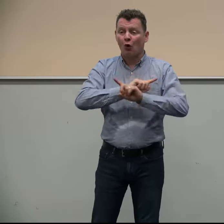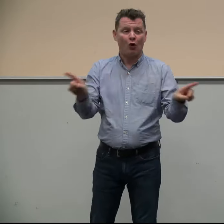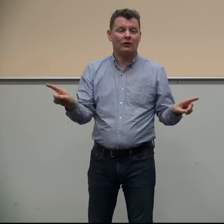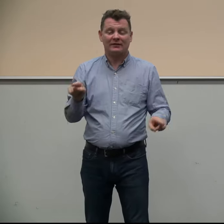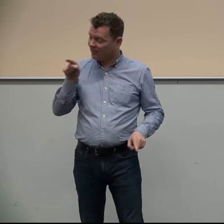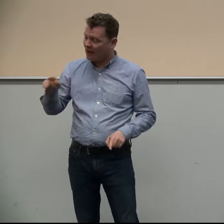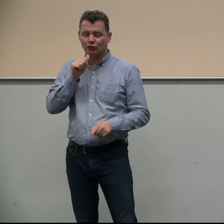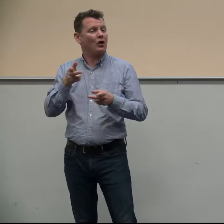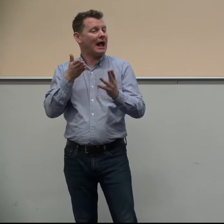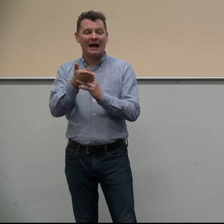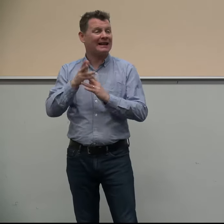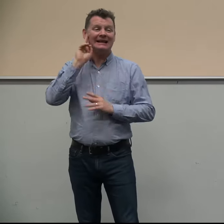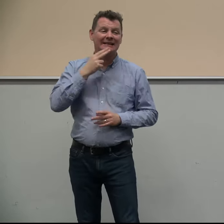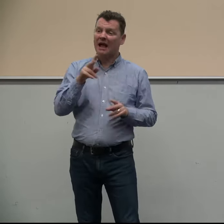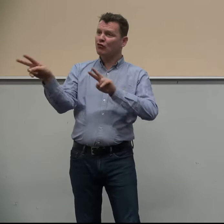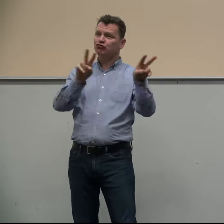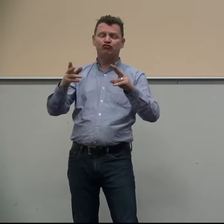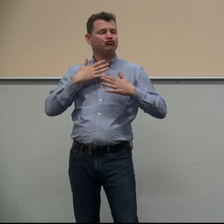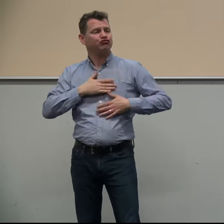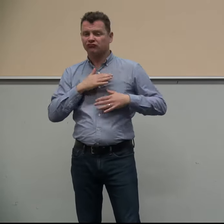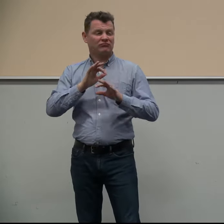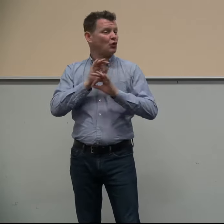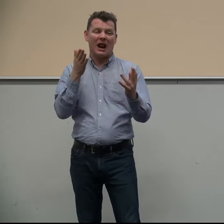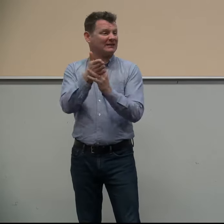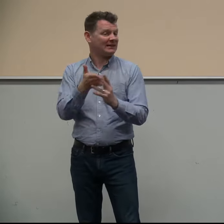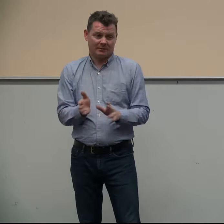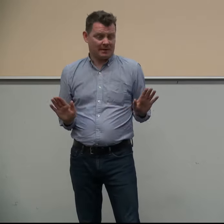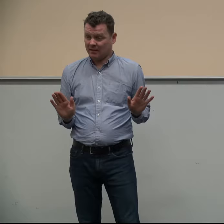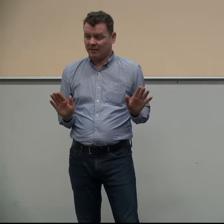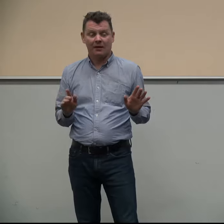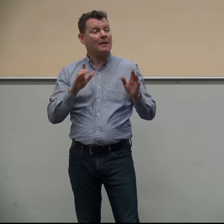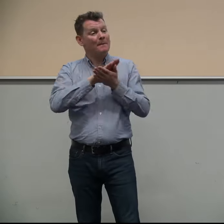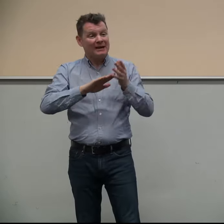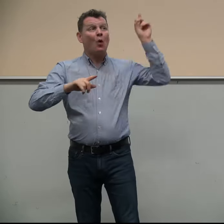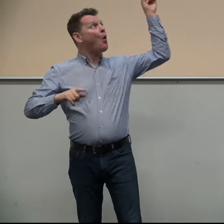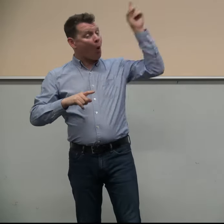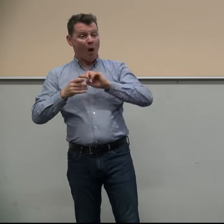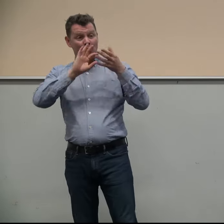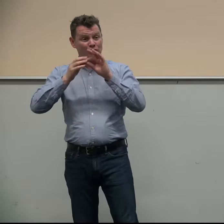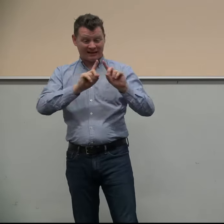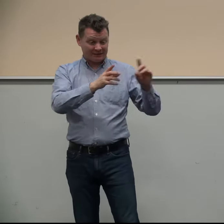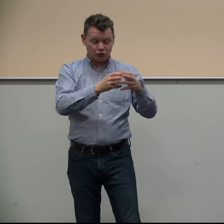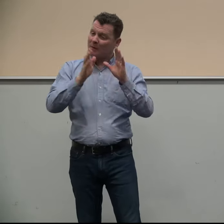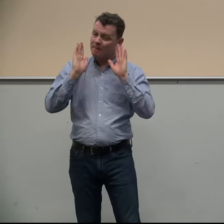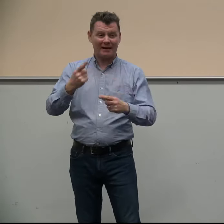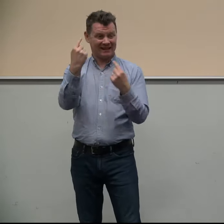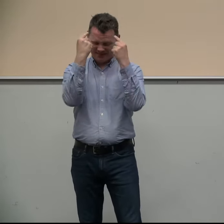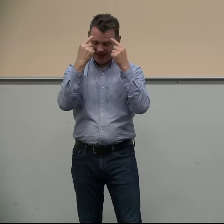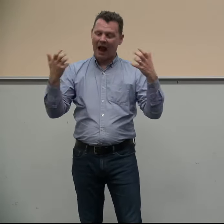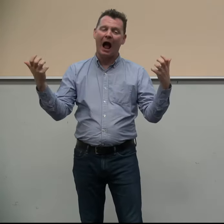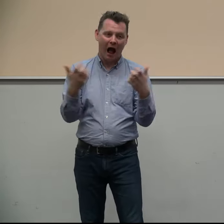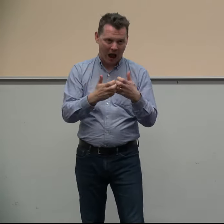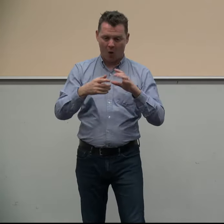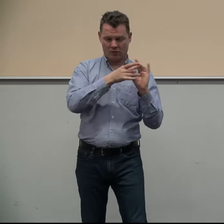people do not find those things accessible. And all the people in that chain need to start thinking about how they can improve